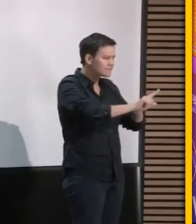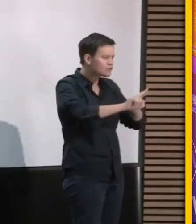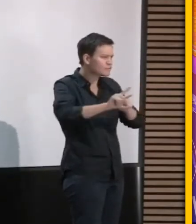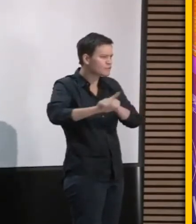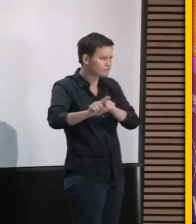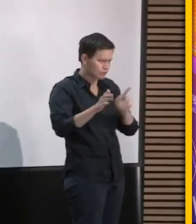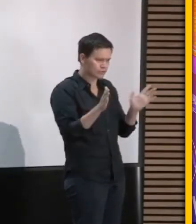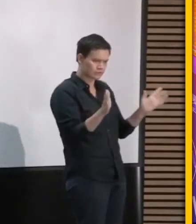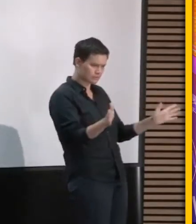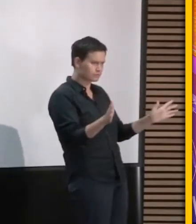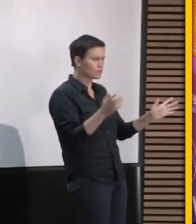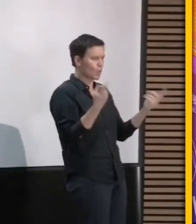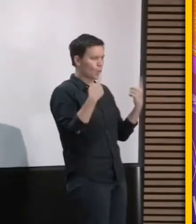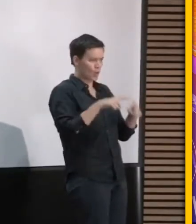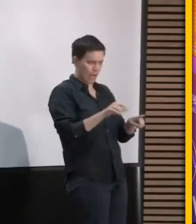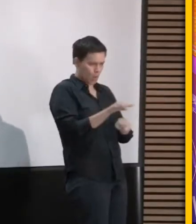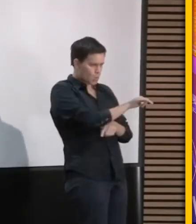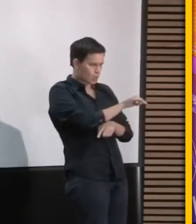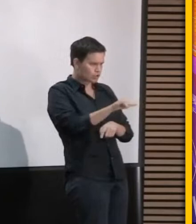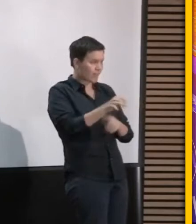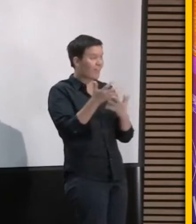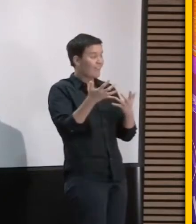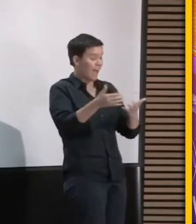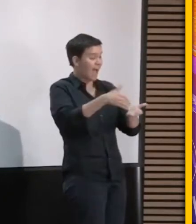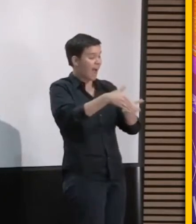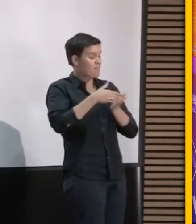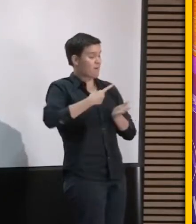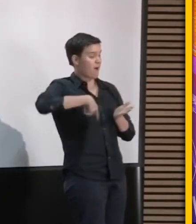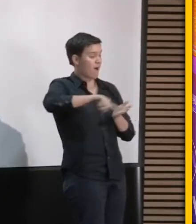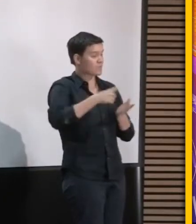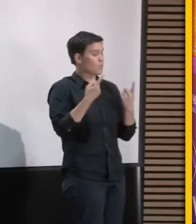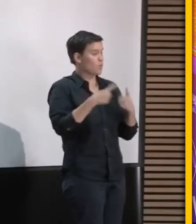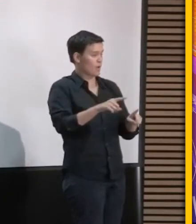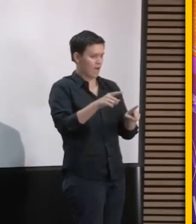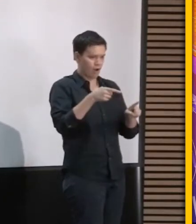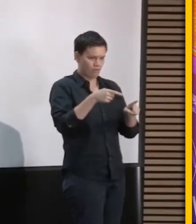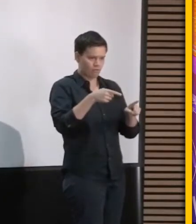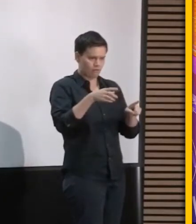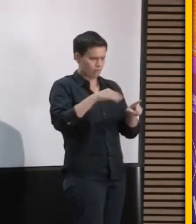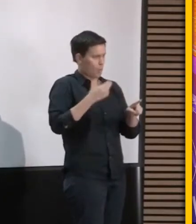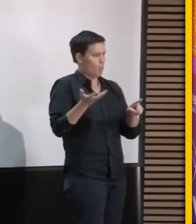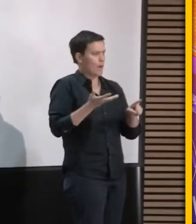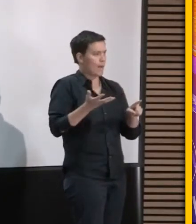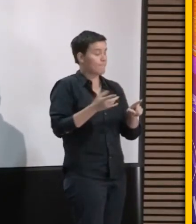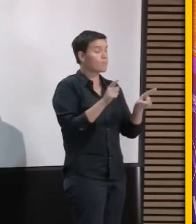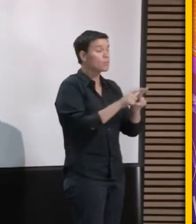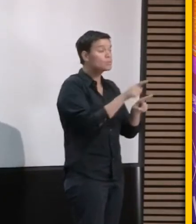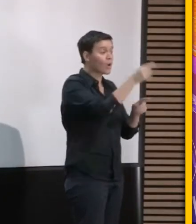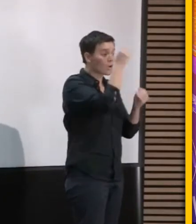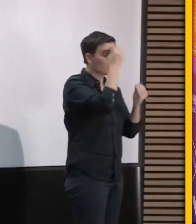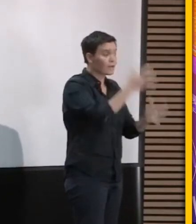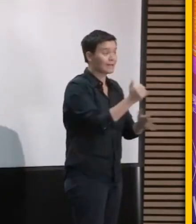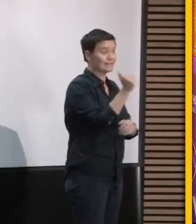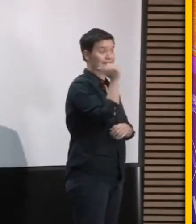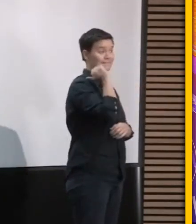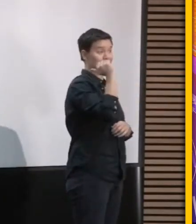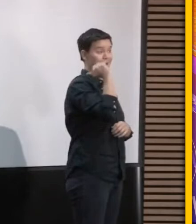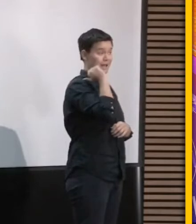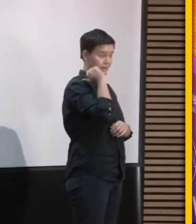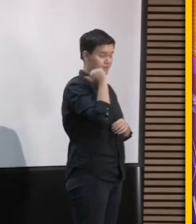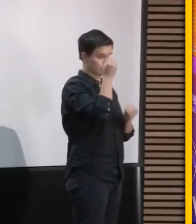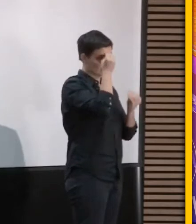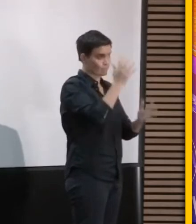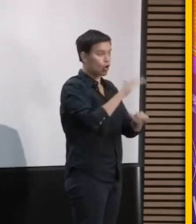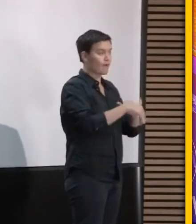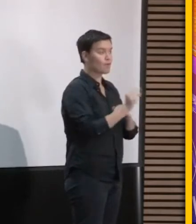that had been visited by a shopper who was a confirmed case of COVID-19. The investigation continued further yesterday,